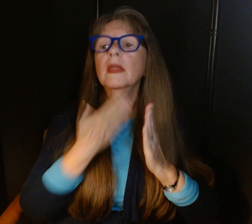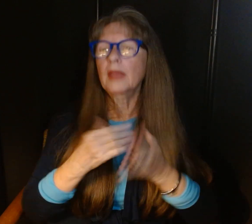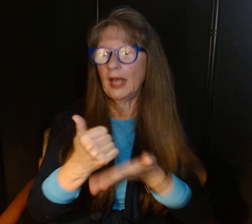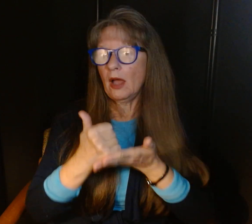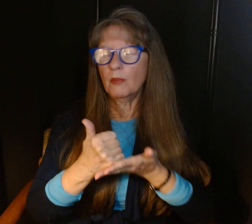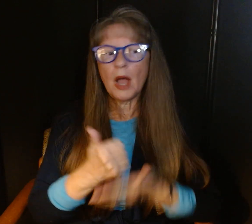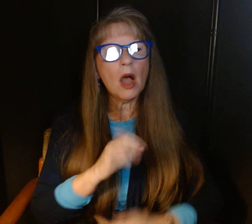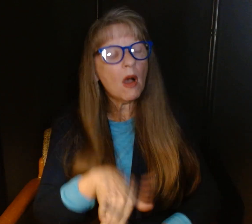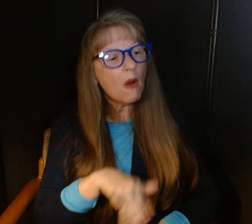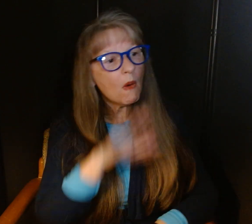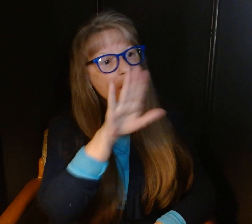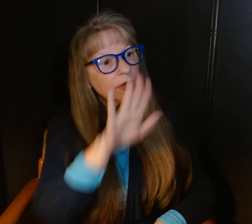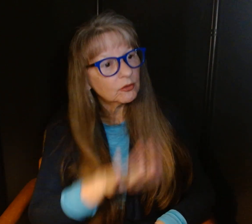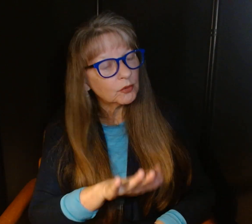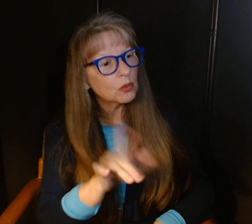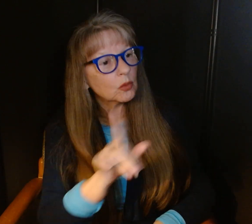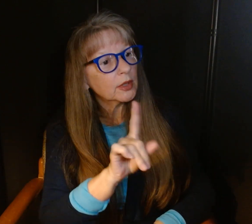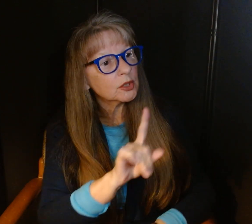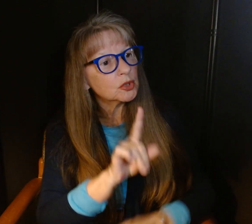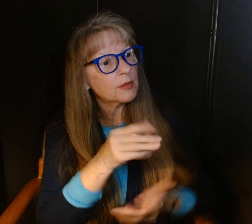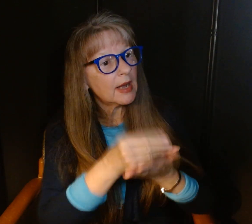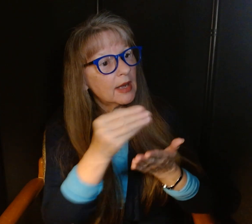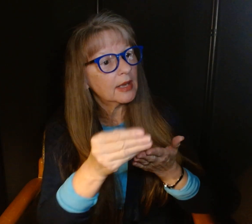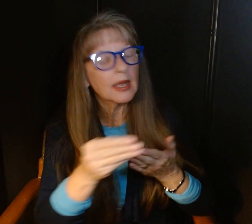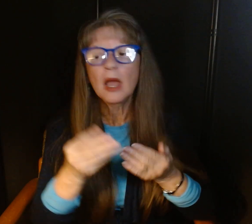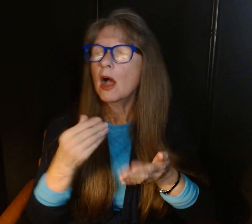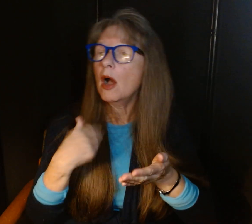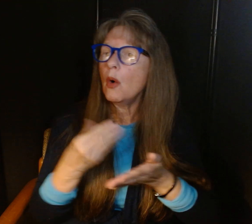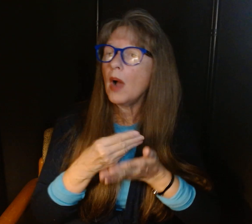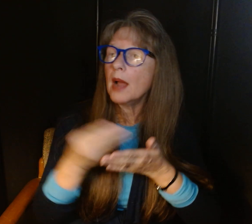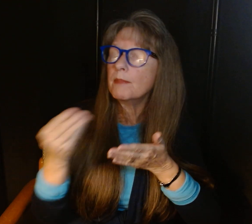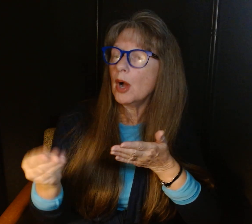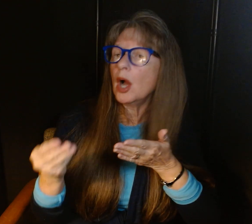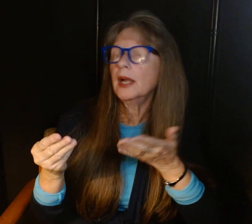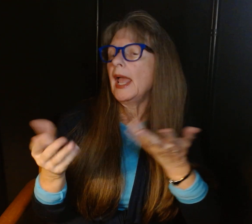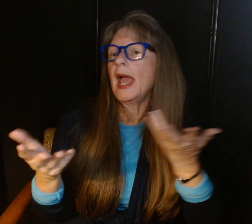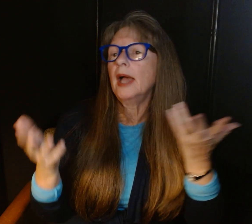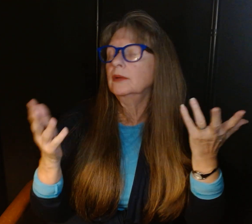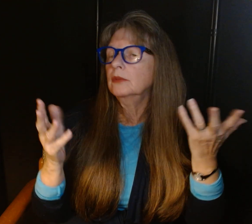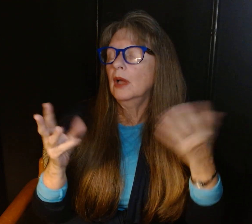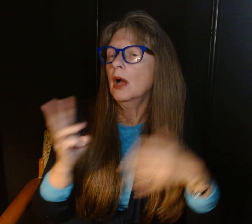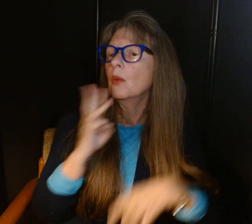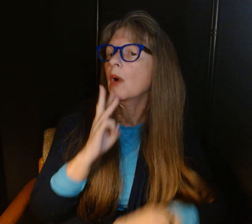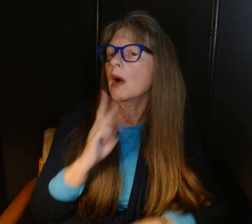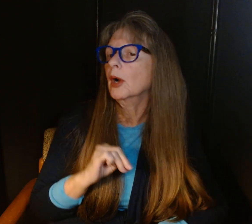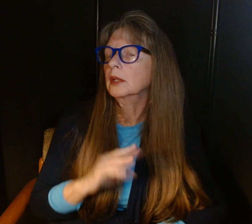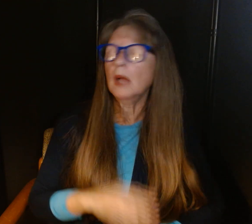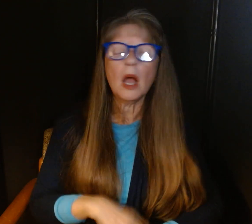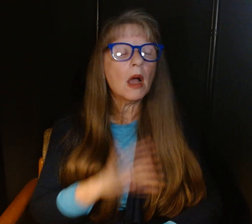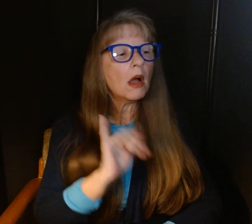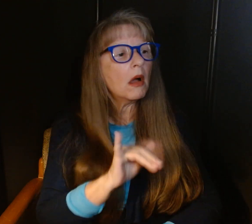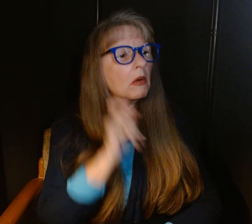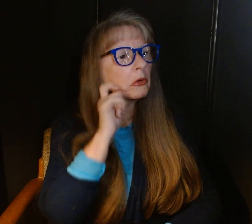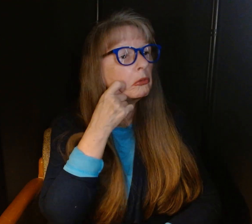that help. Oh, wonderful. Where did you buy? Oh, I bought at Walmart. Oh,